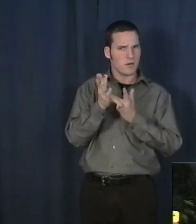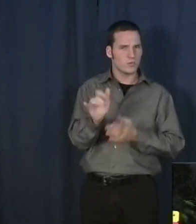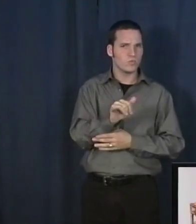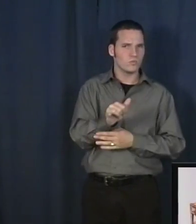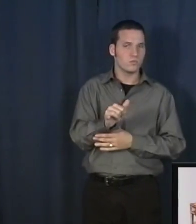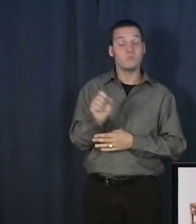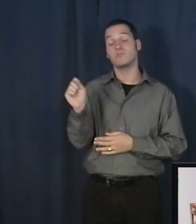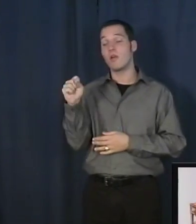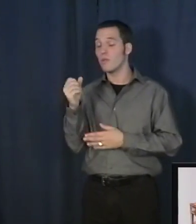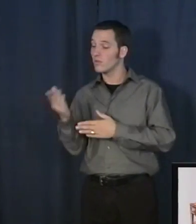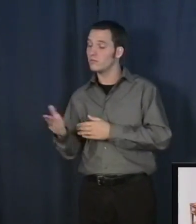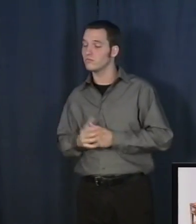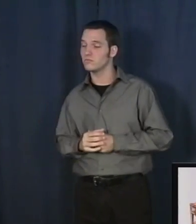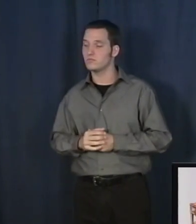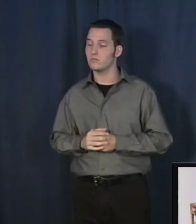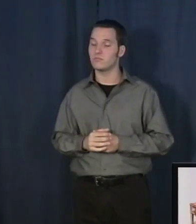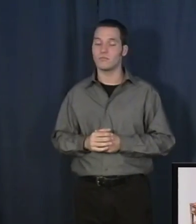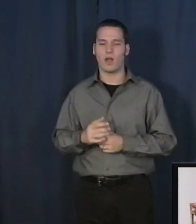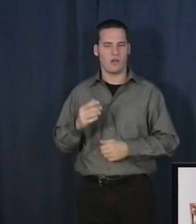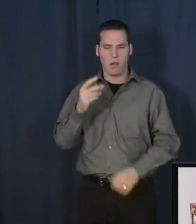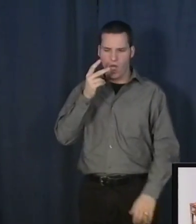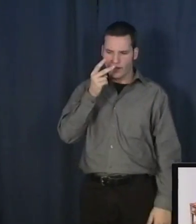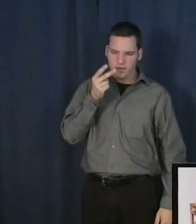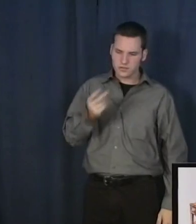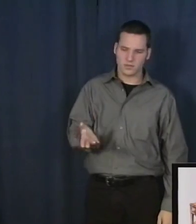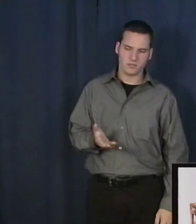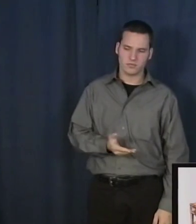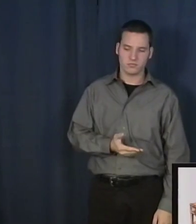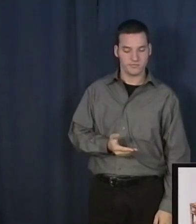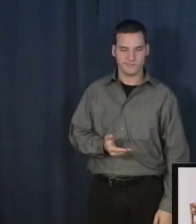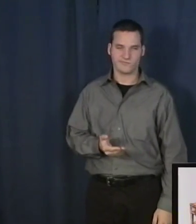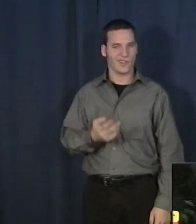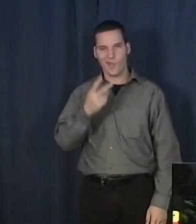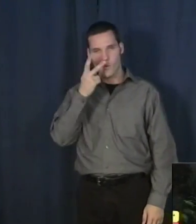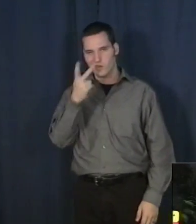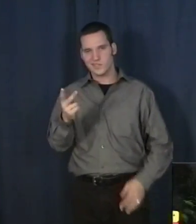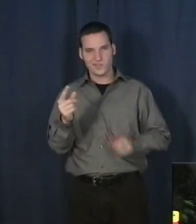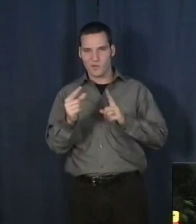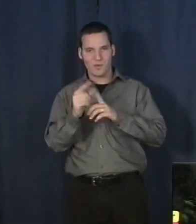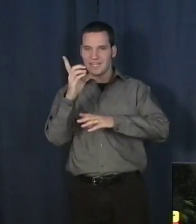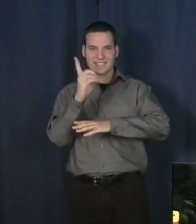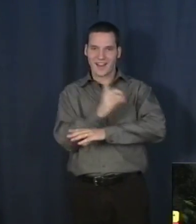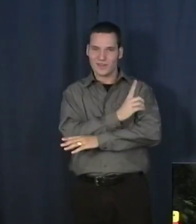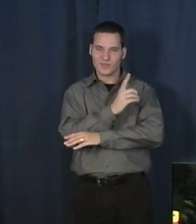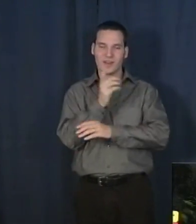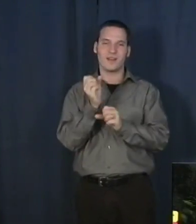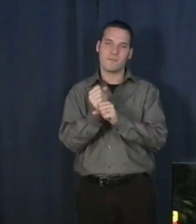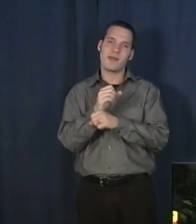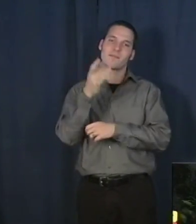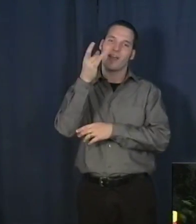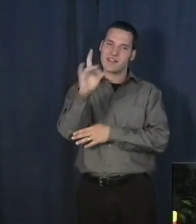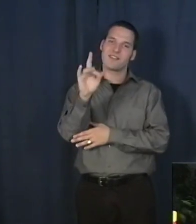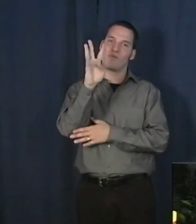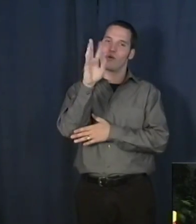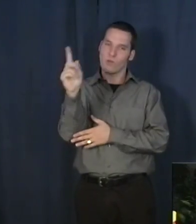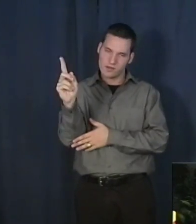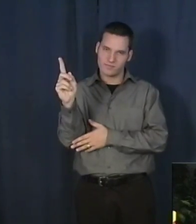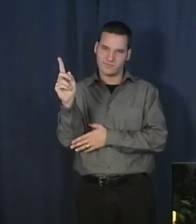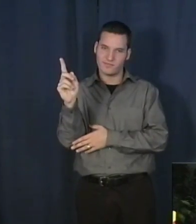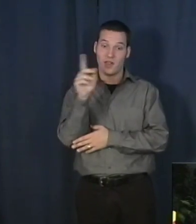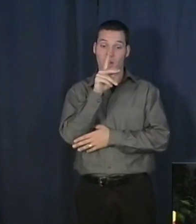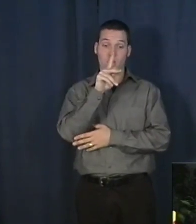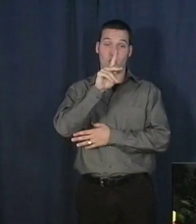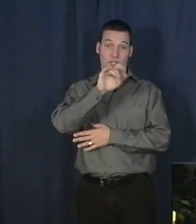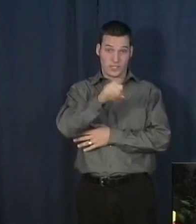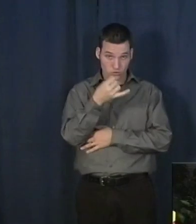I said, oh yeah, they're in there. And they said, I didn't see them in there. Well, you won't see the word dinosaur because that word was made up in